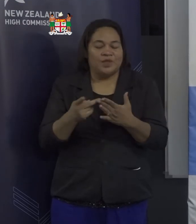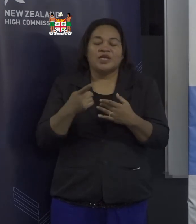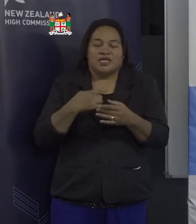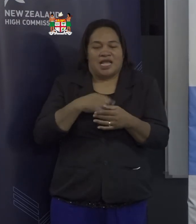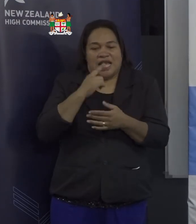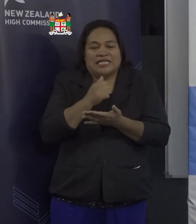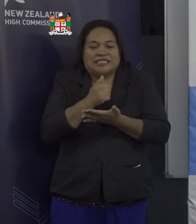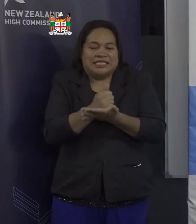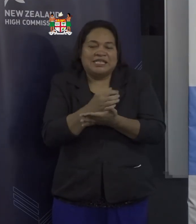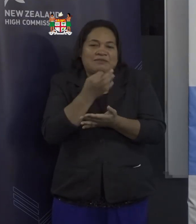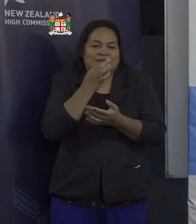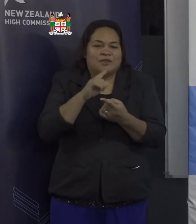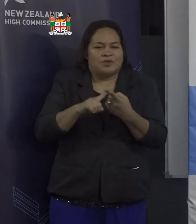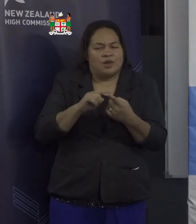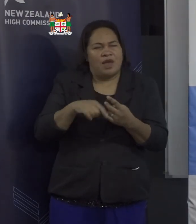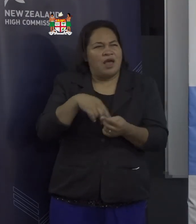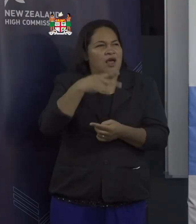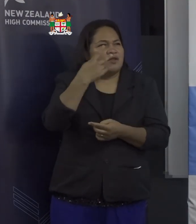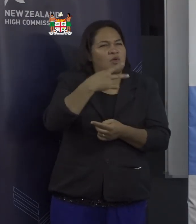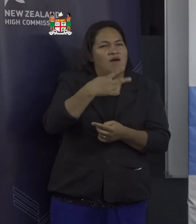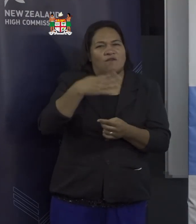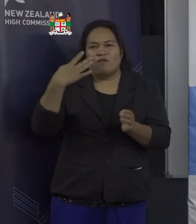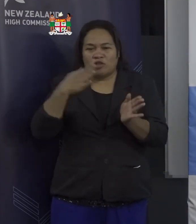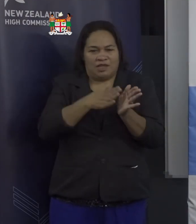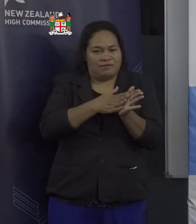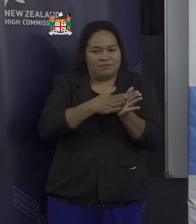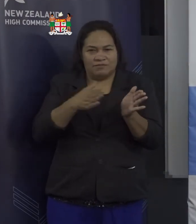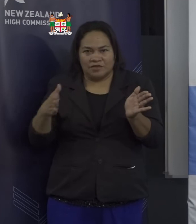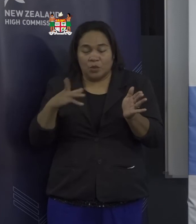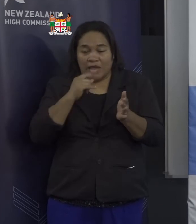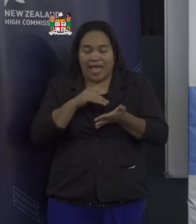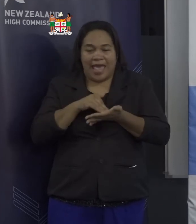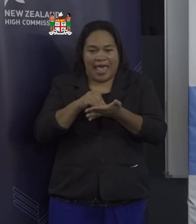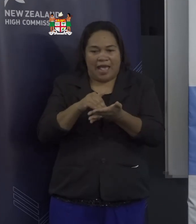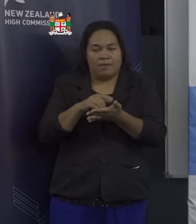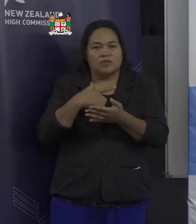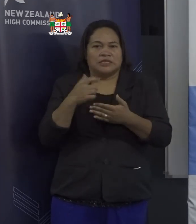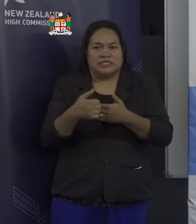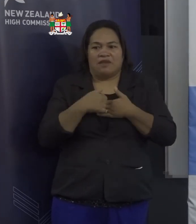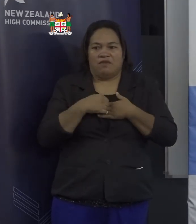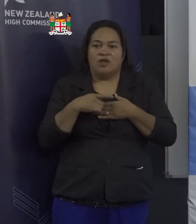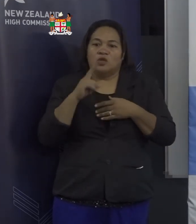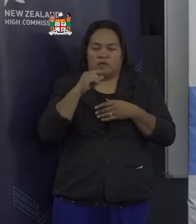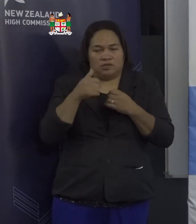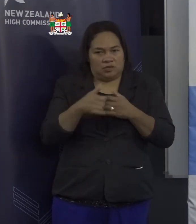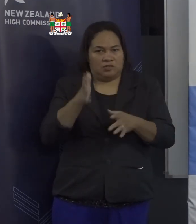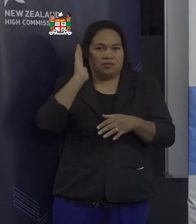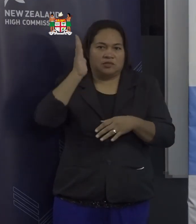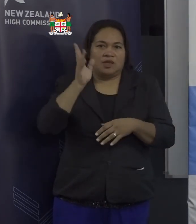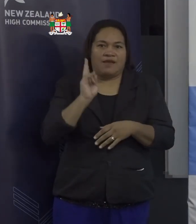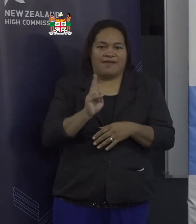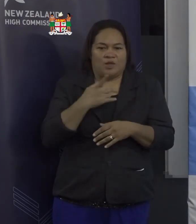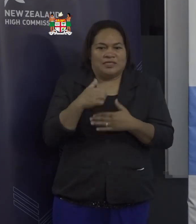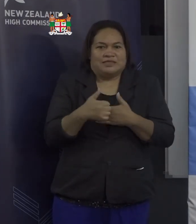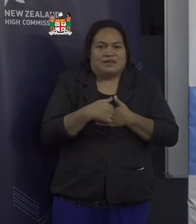some small way a cohort of 12 to 14-year-olds so that we can help support the safe return to school for students. And